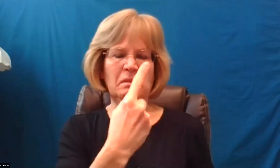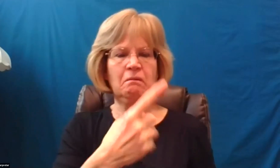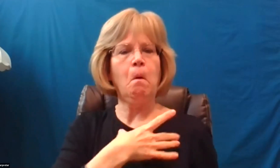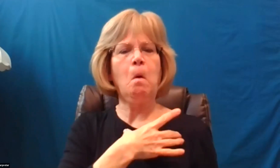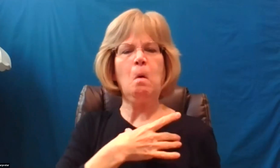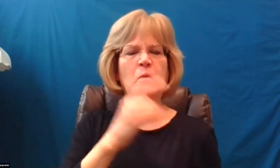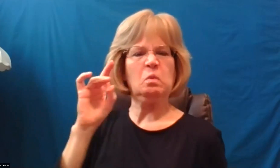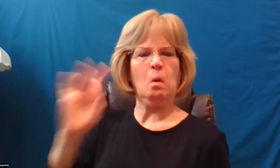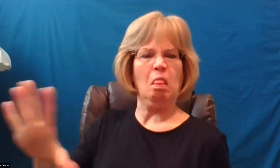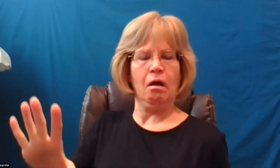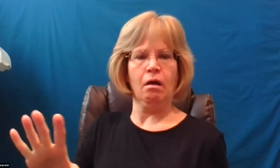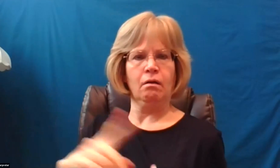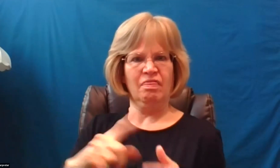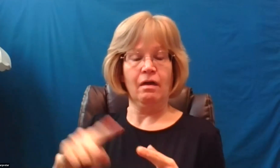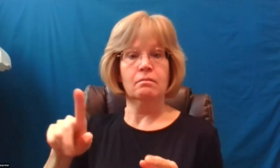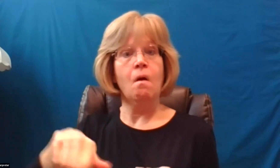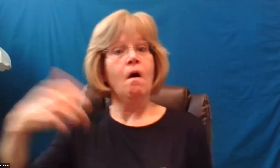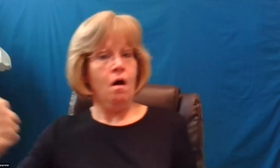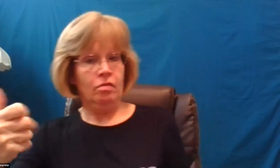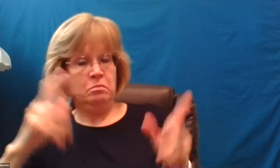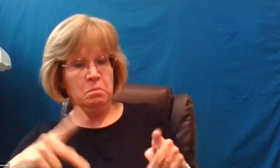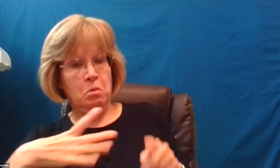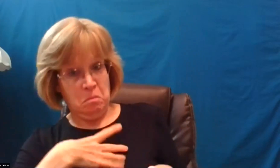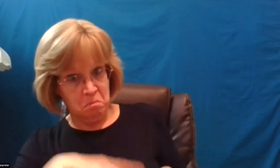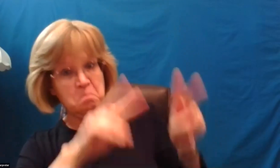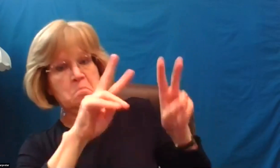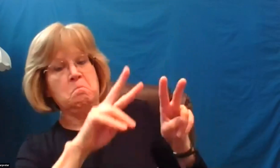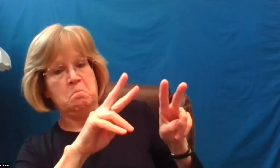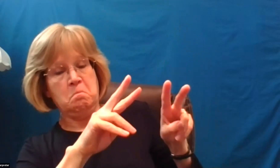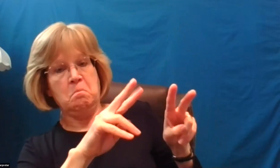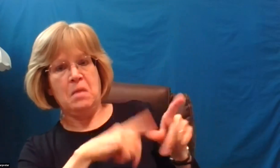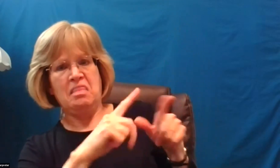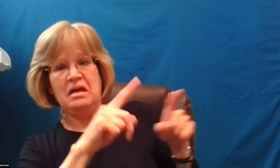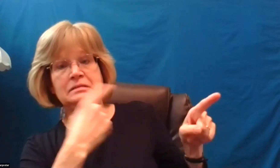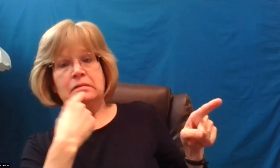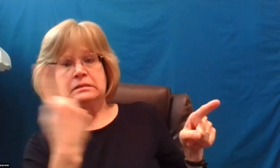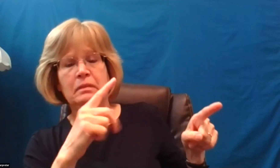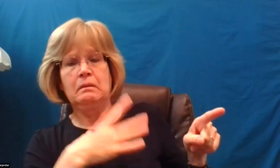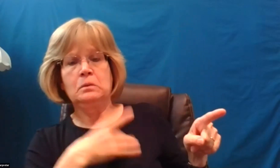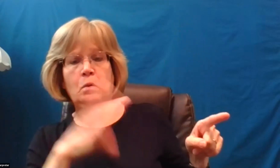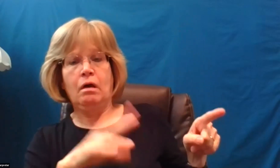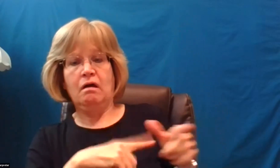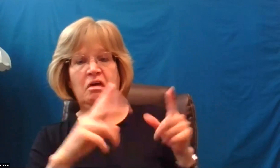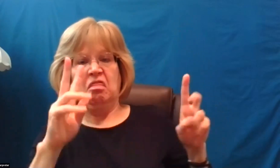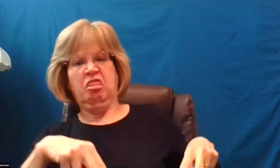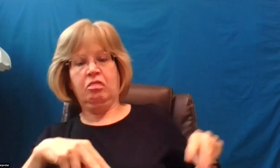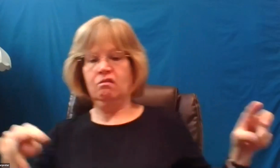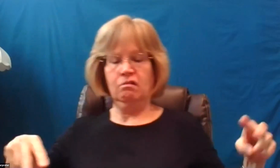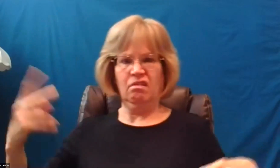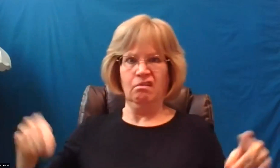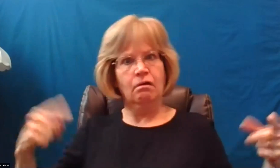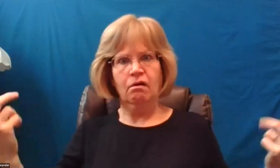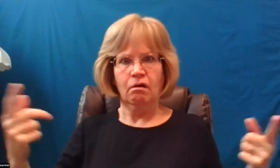him the darling of the other half of the citizens, until he says something that they don't like, and so it goes. The poor